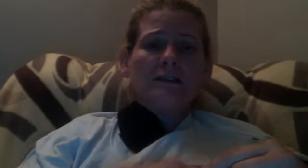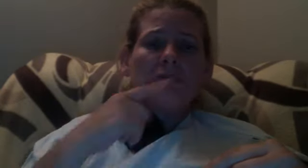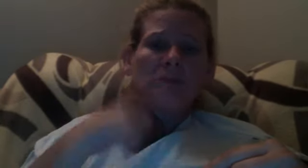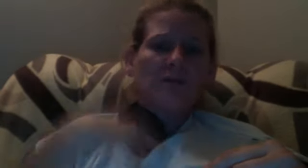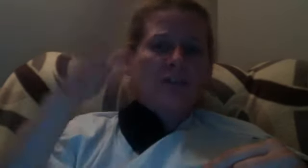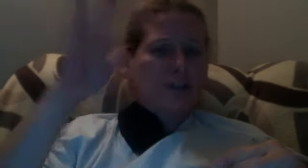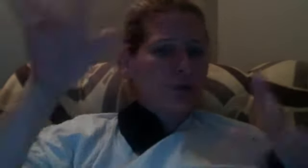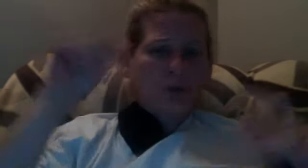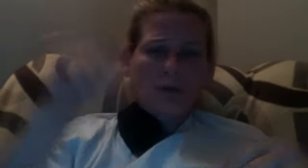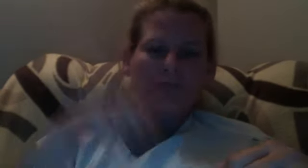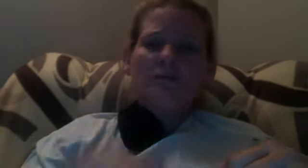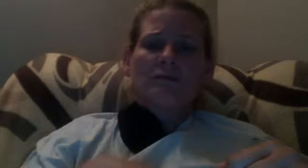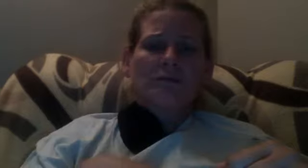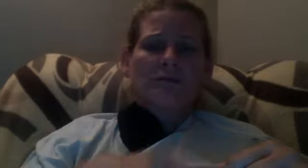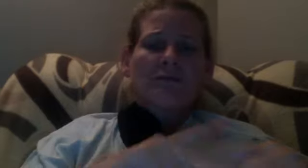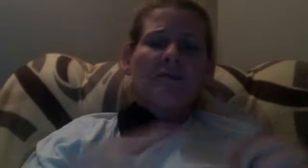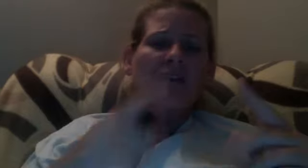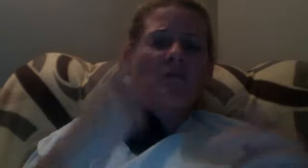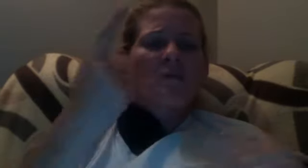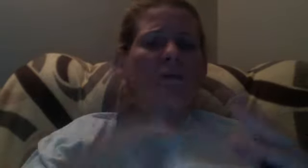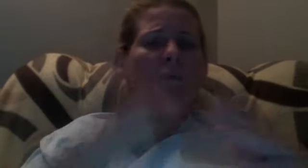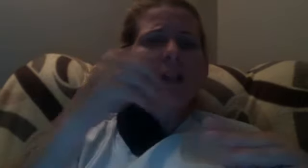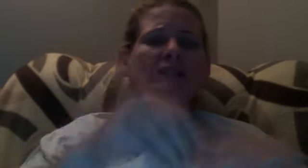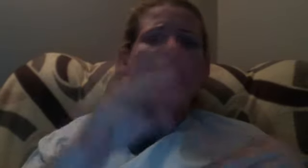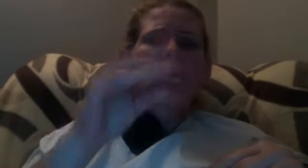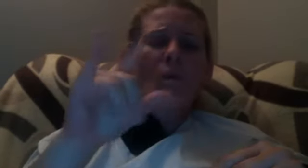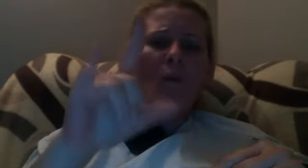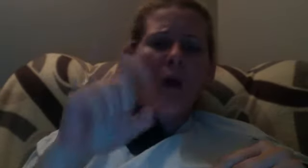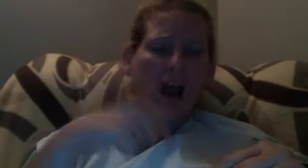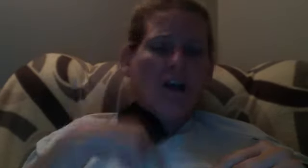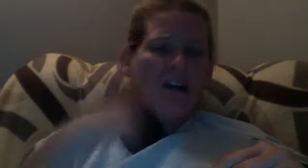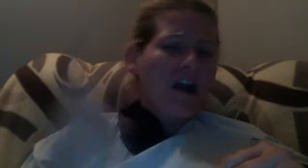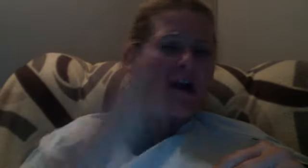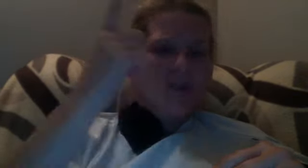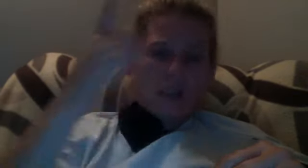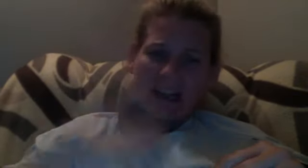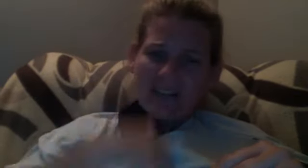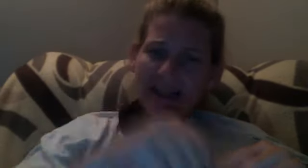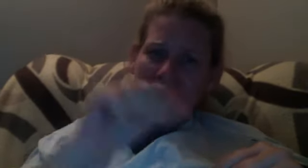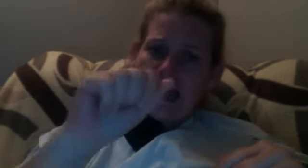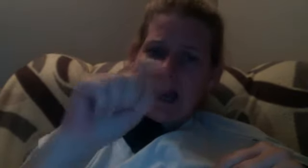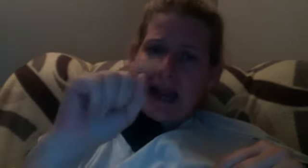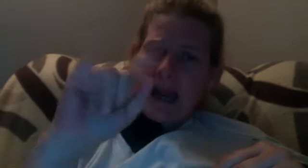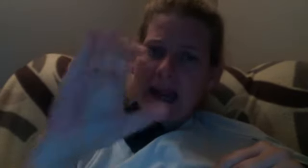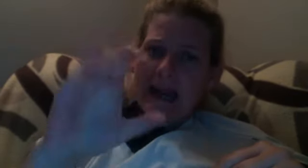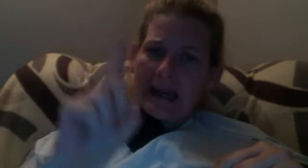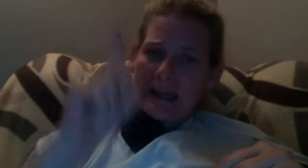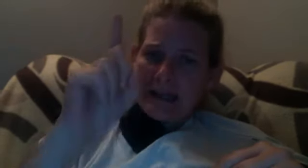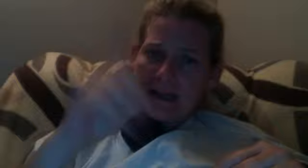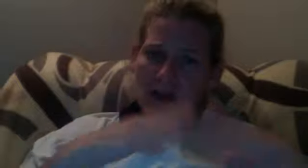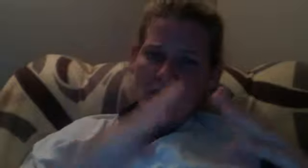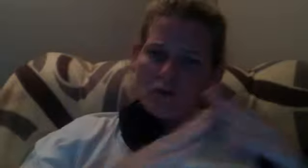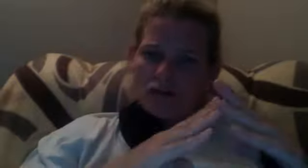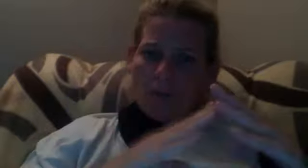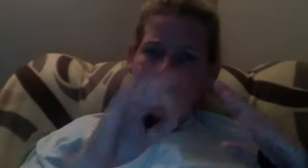shall we? Well, see, the headphone back to front here, so whoever has been using this couldn't have sounded very good because it's in reverse.